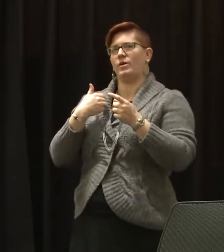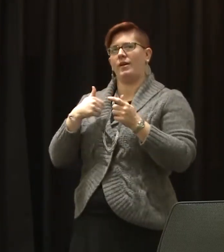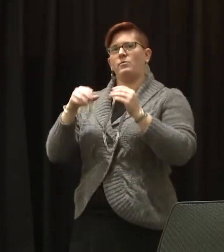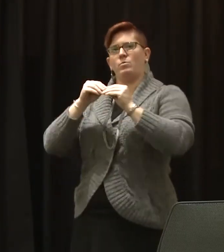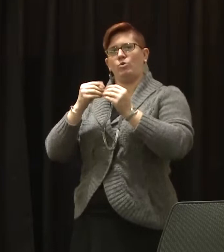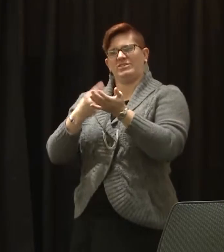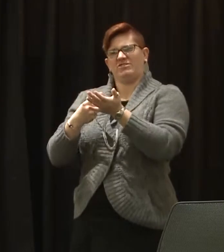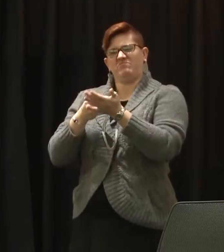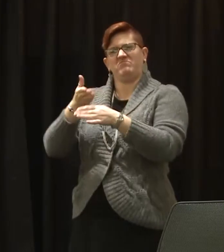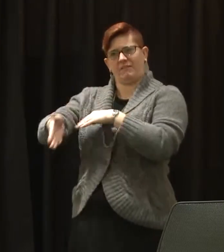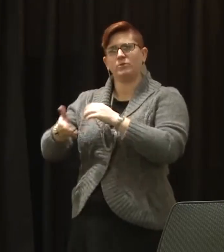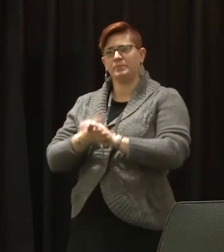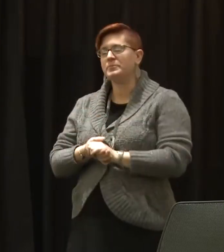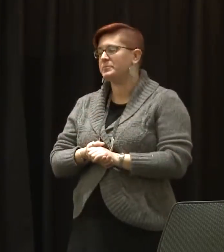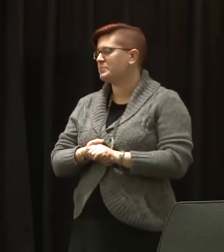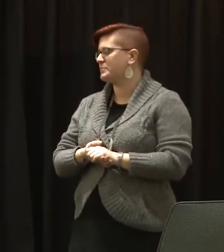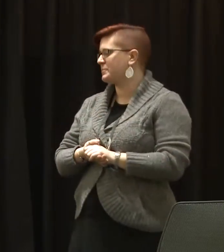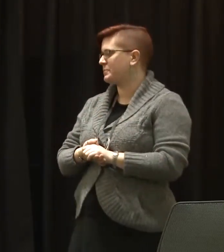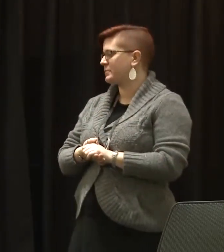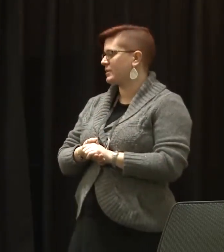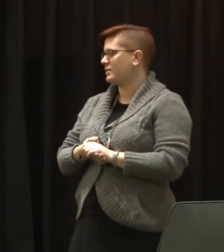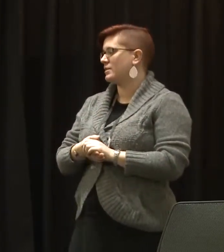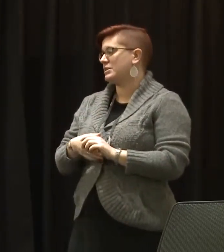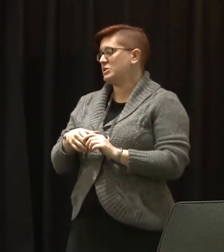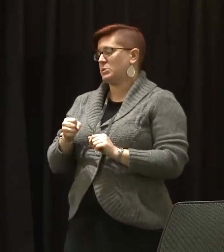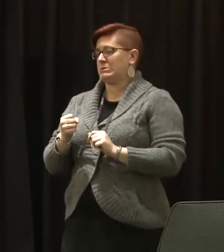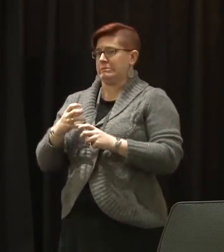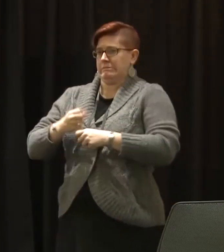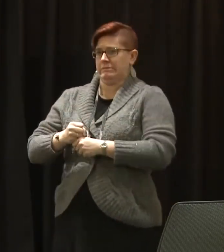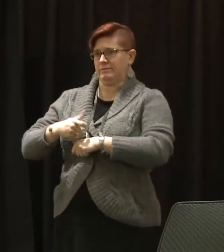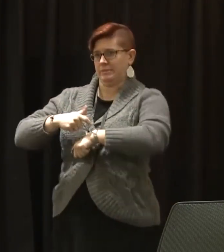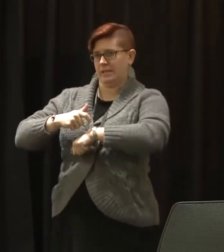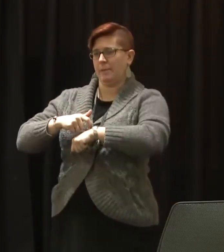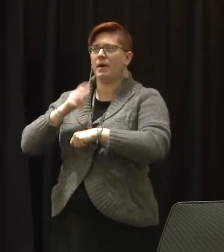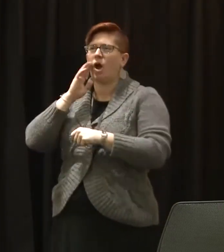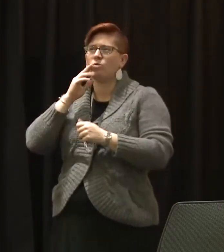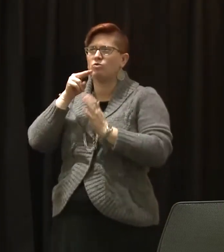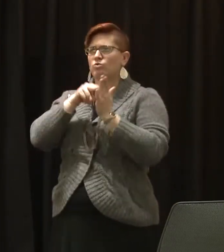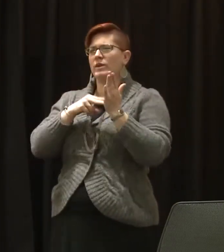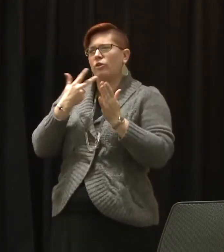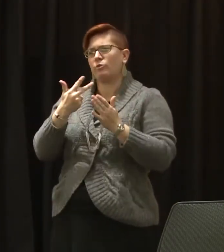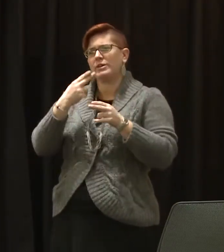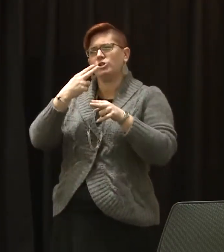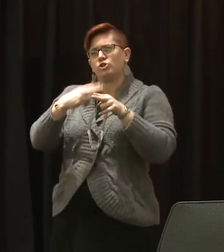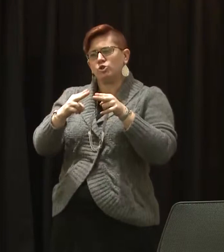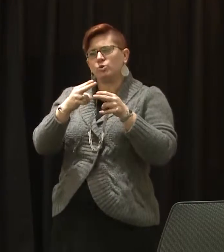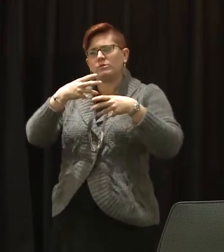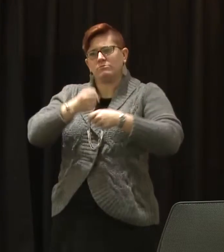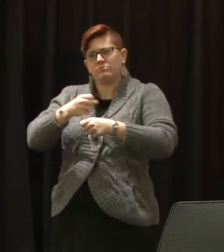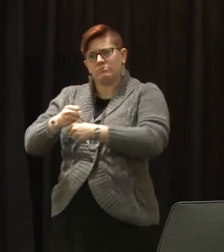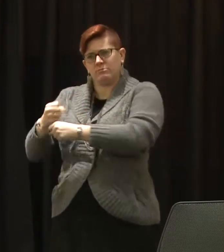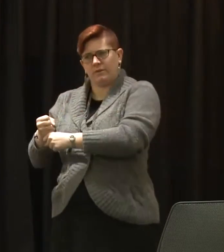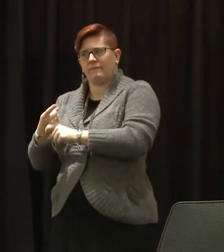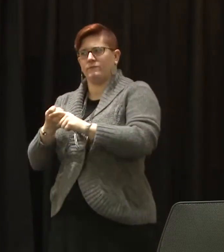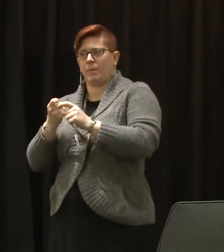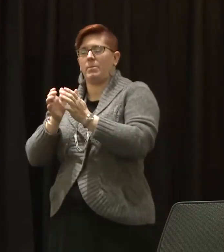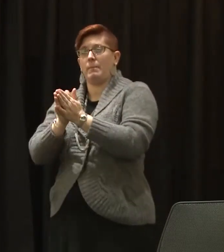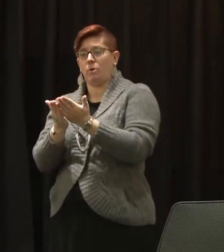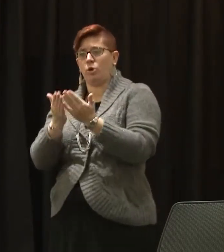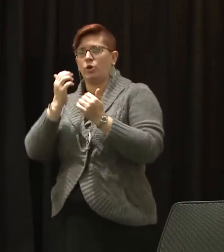discussion. So in the interest of time, I'm going to just read 3 short excerpts from the book.